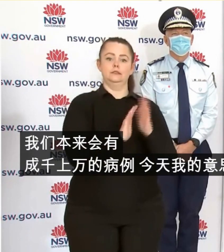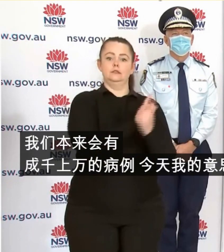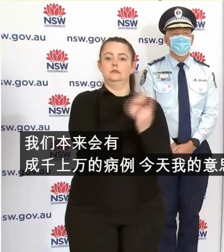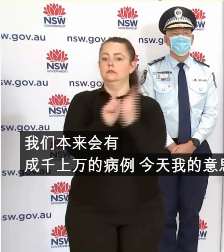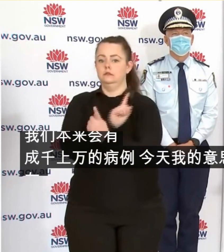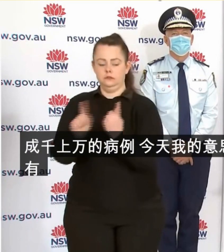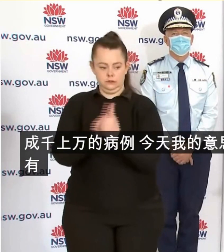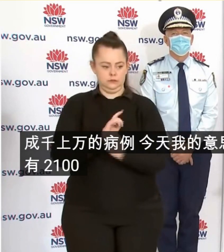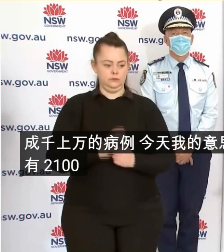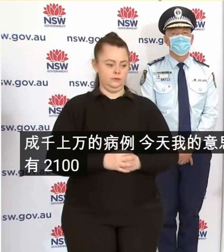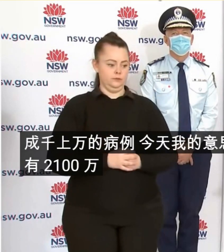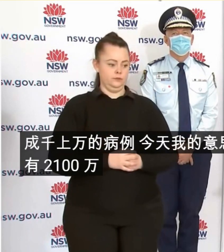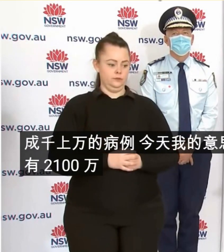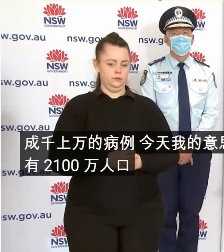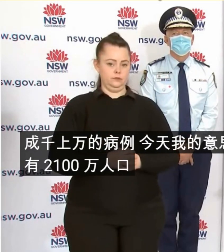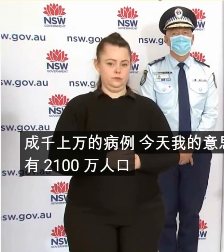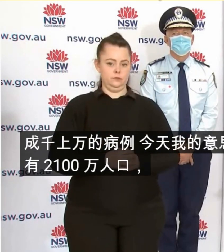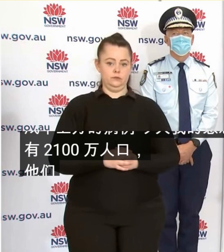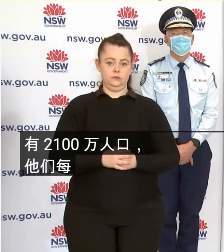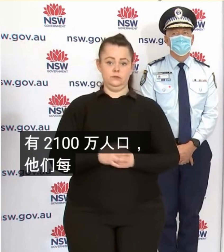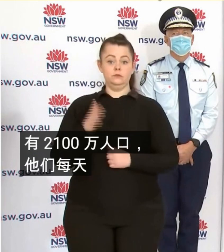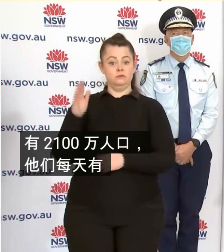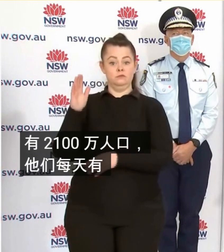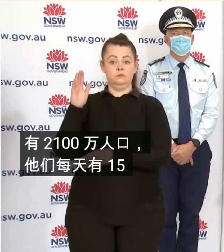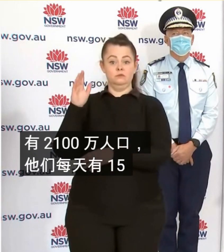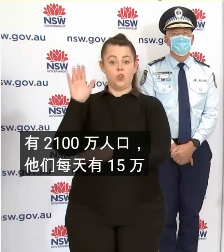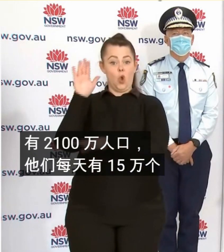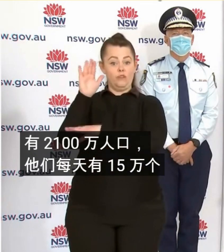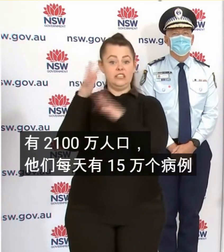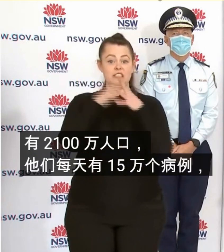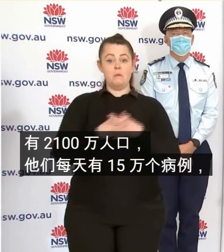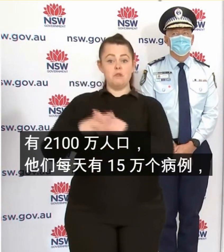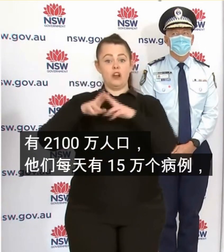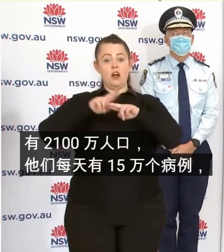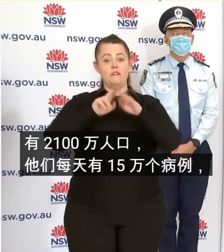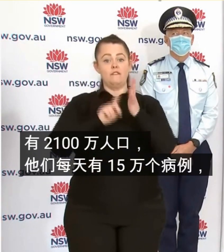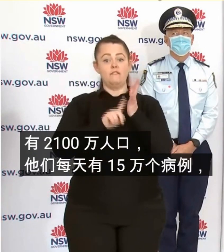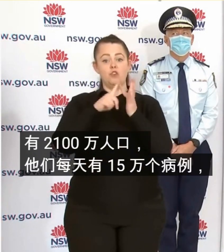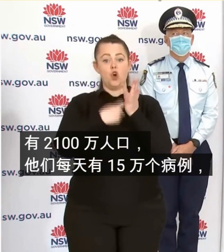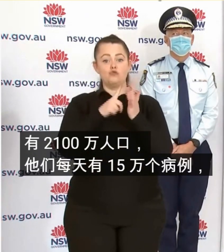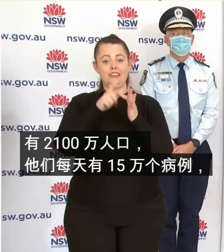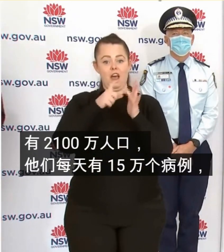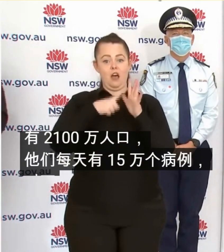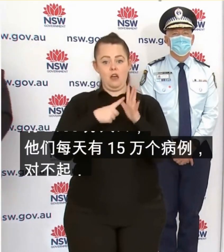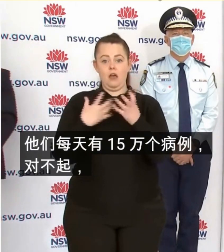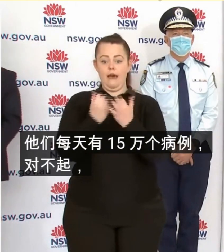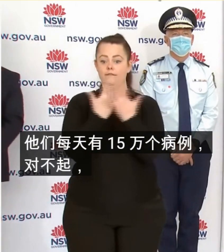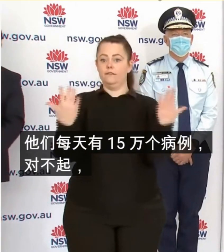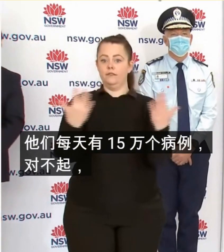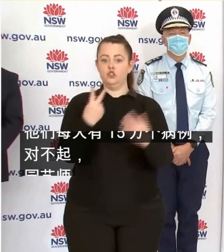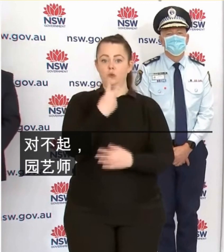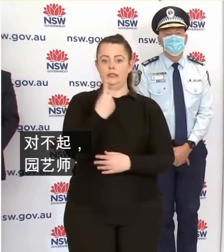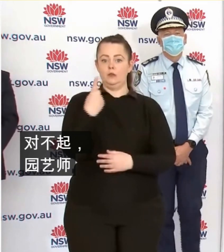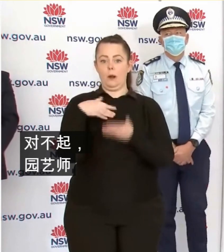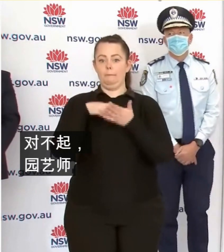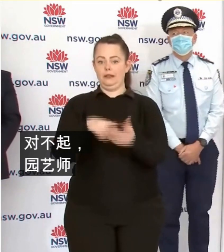cases today. I mean, Florida has a population of 21 million and they've got 150,000 cases a day. I mean, how do you know we're not going to get Last question, I'm